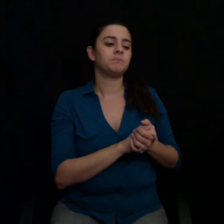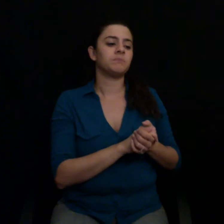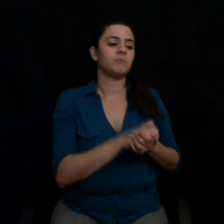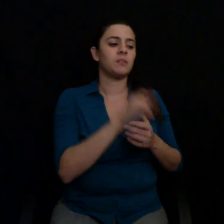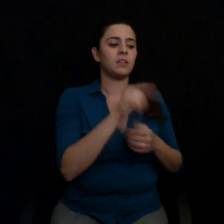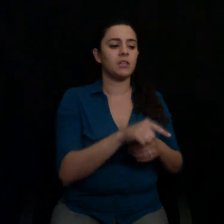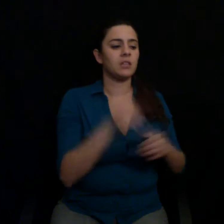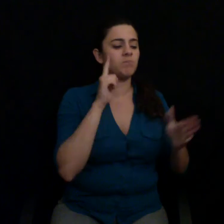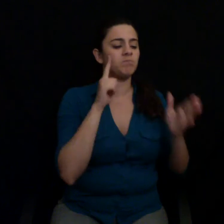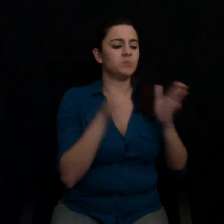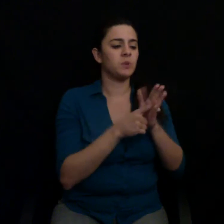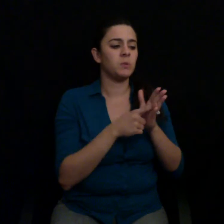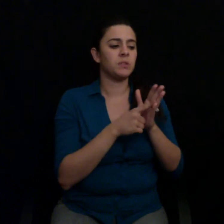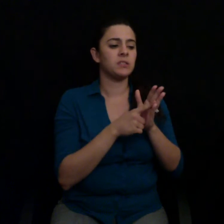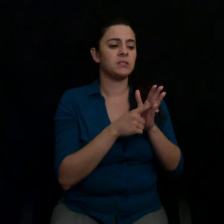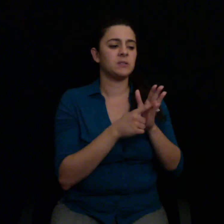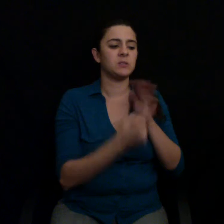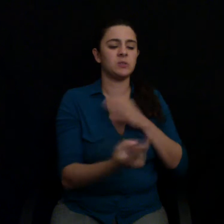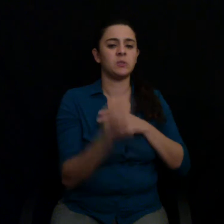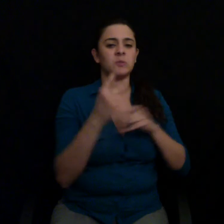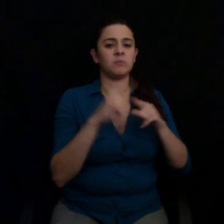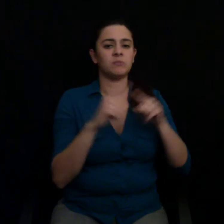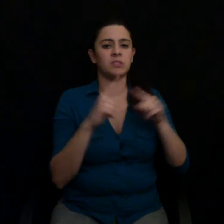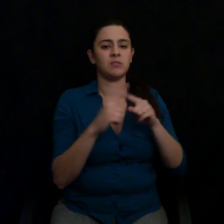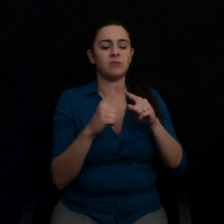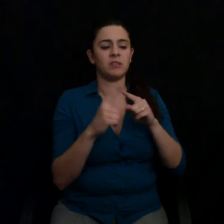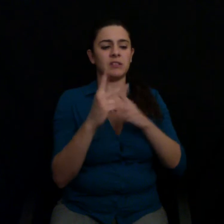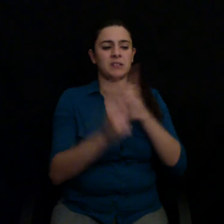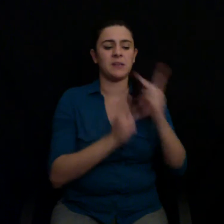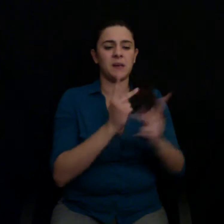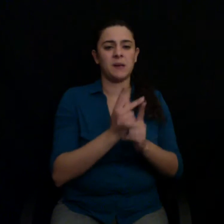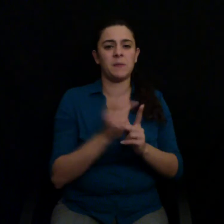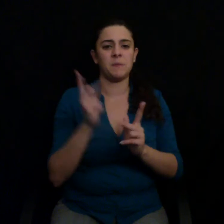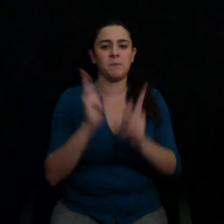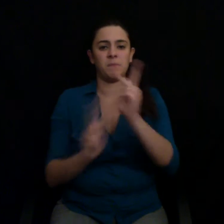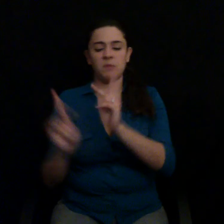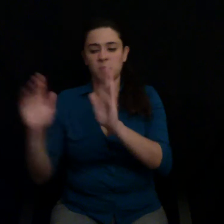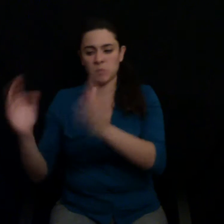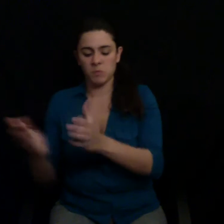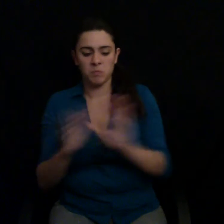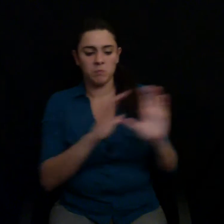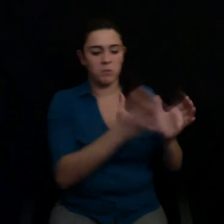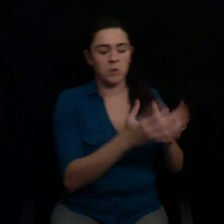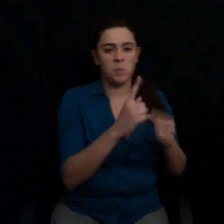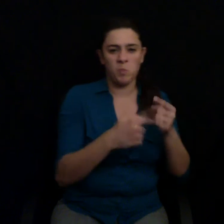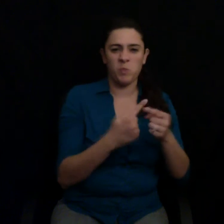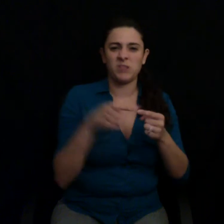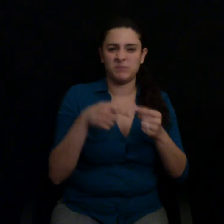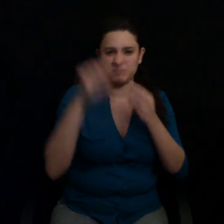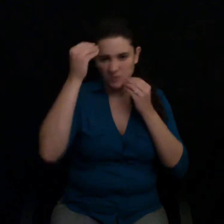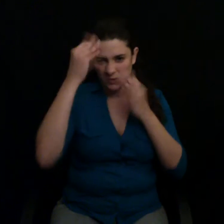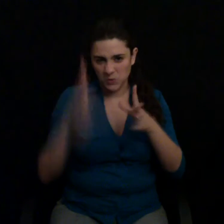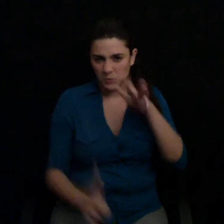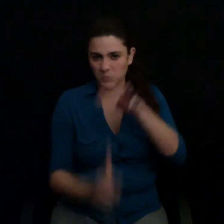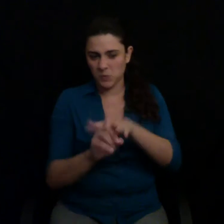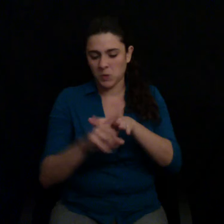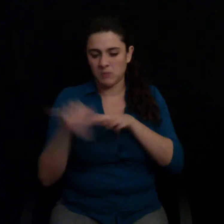issues. And it's an amazing comment. He talks about systemic racism, all kinds of things. It ended up being, I'm pretty sure,